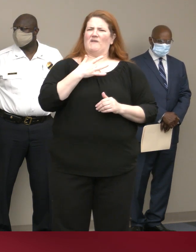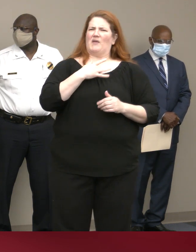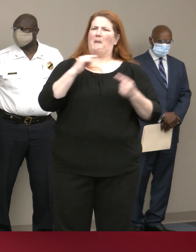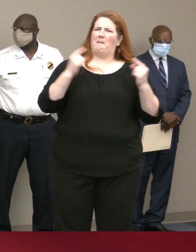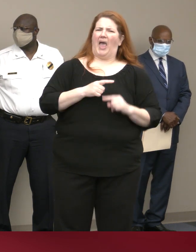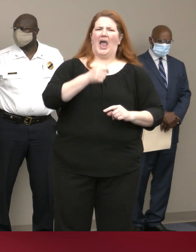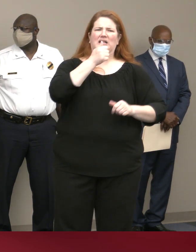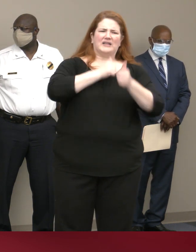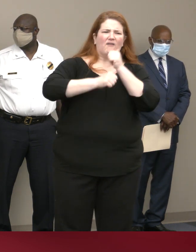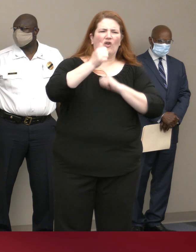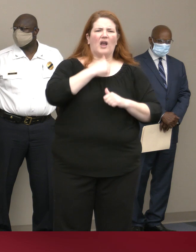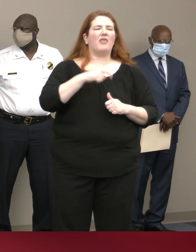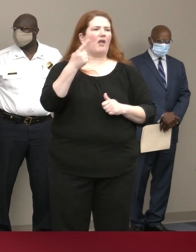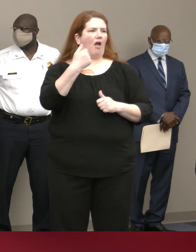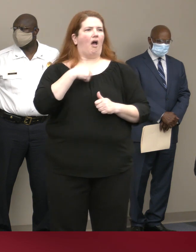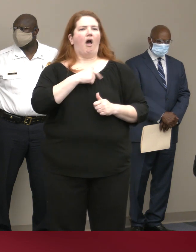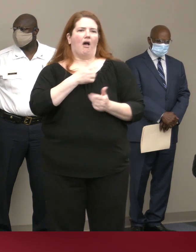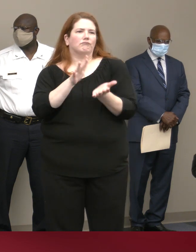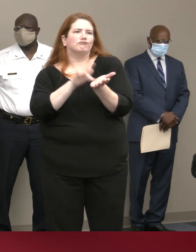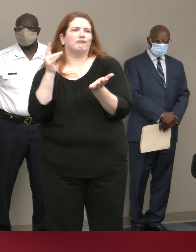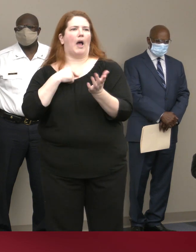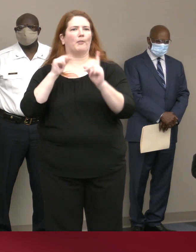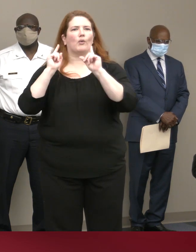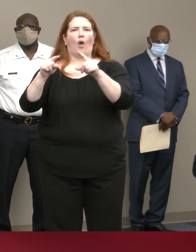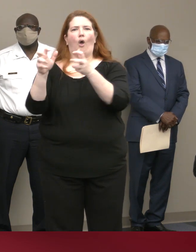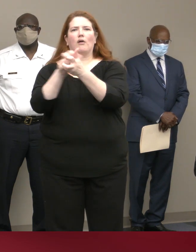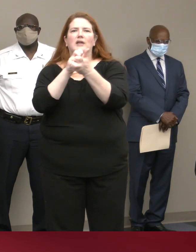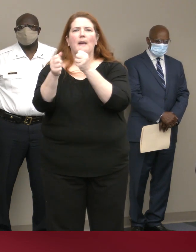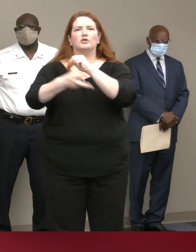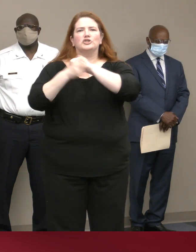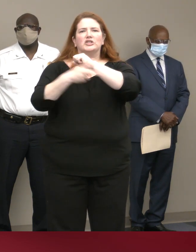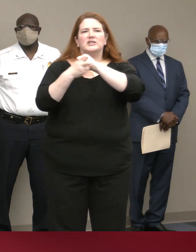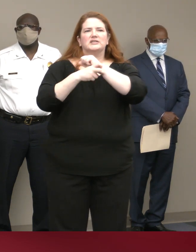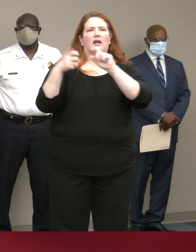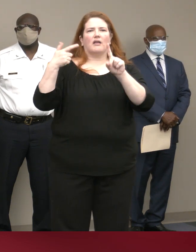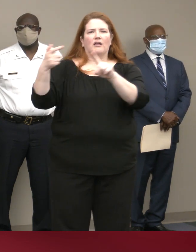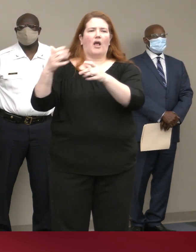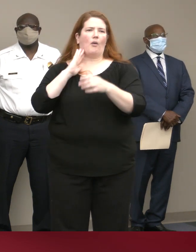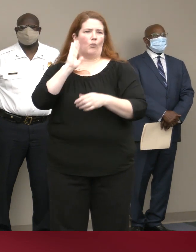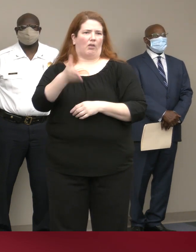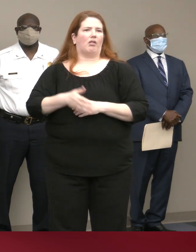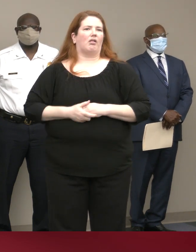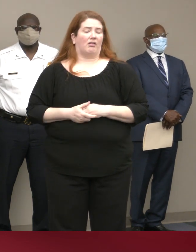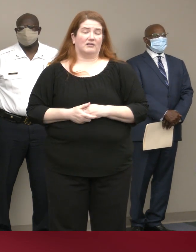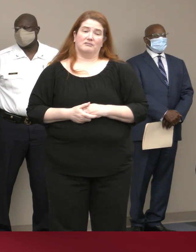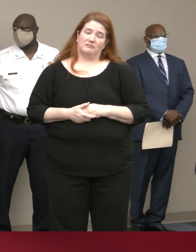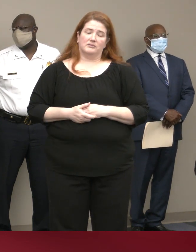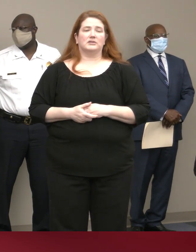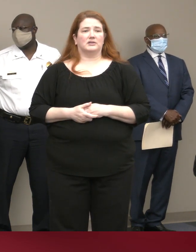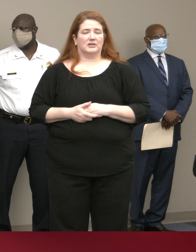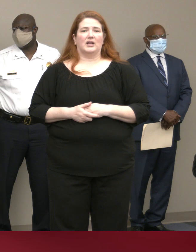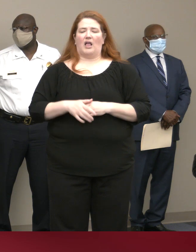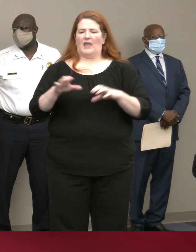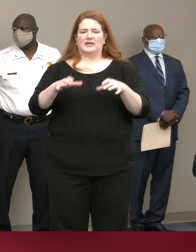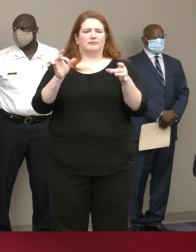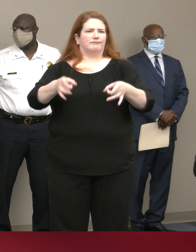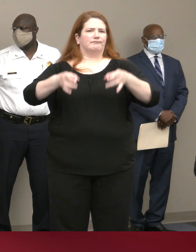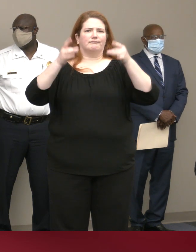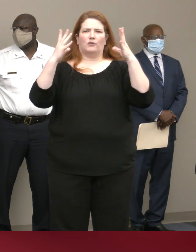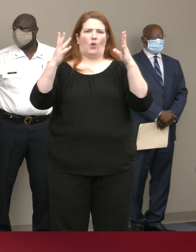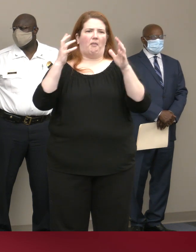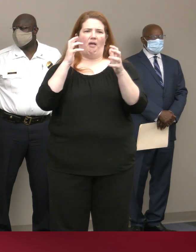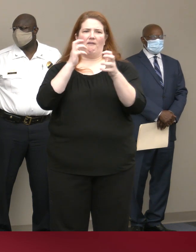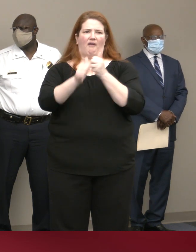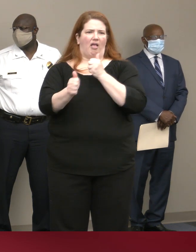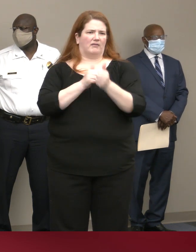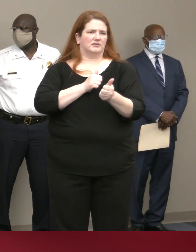excuse to cause insensible, undamageable harm to our communities and to engage in senseless violence.